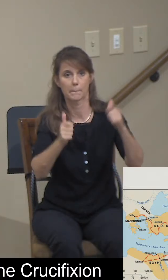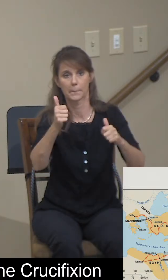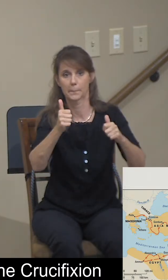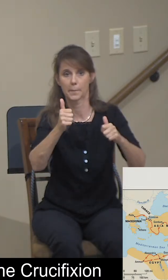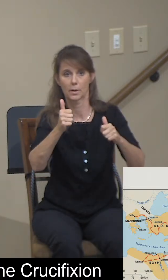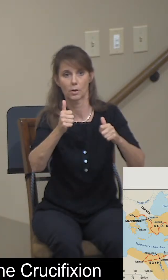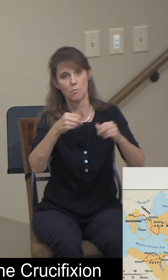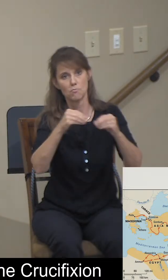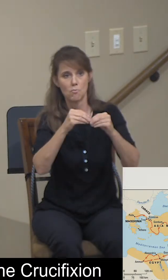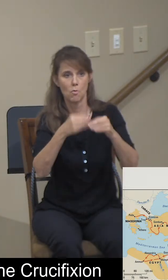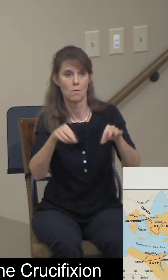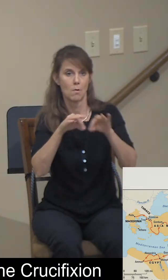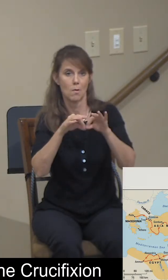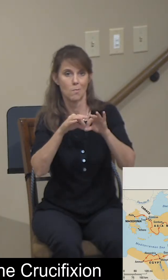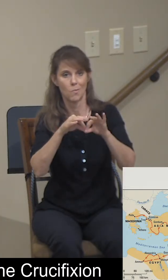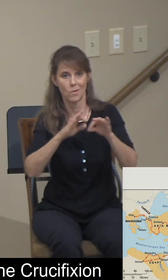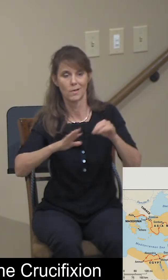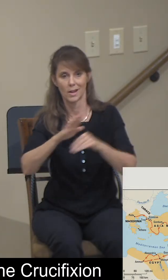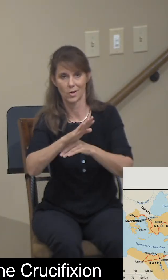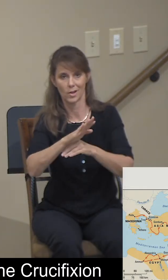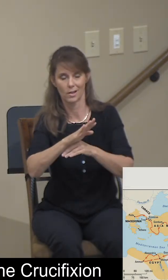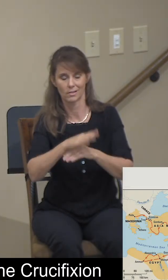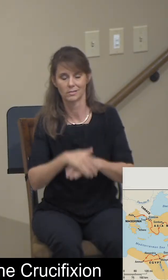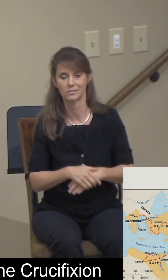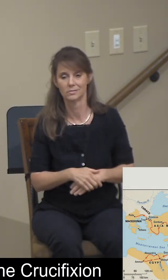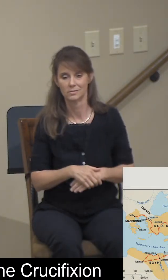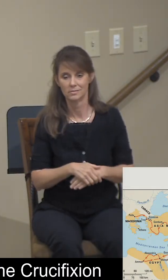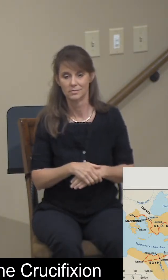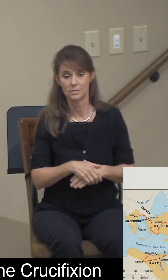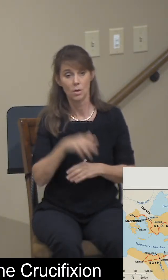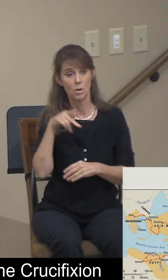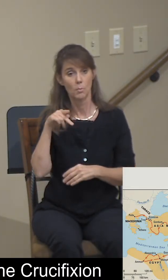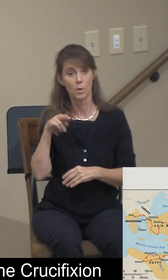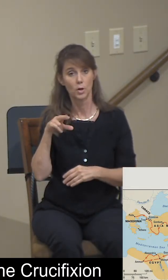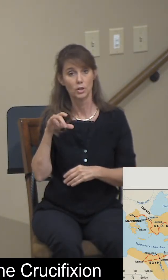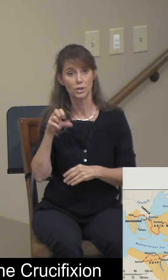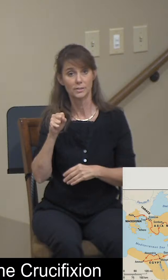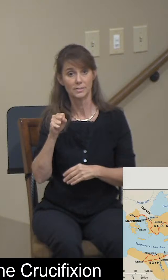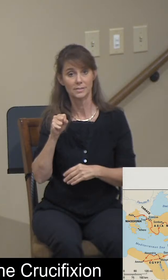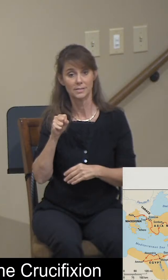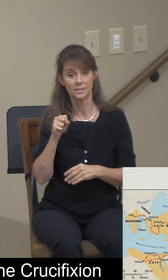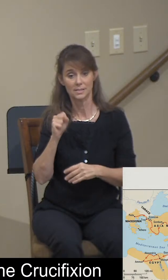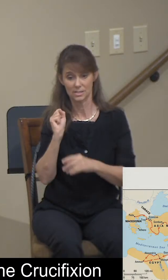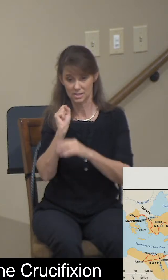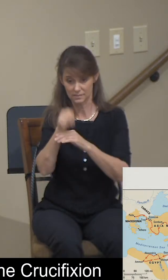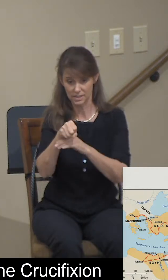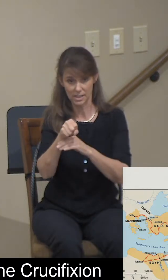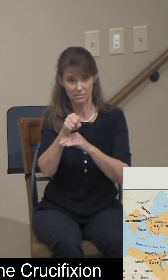to the north and Egypt to the southwest. After defeating the Persians, Alexander took control of Judea on